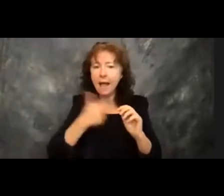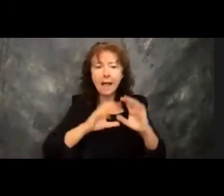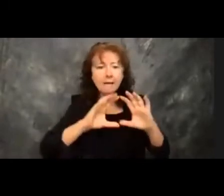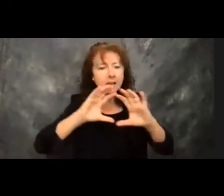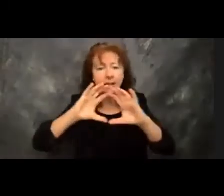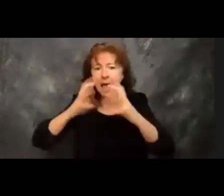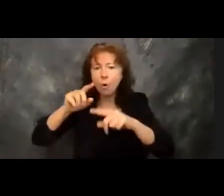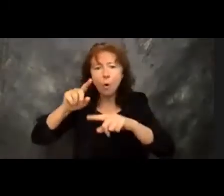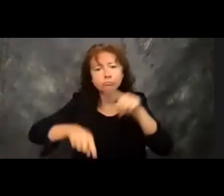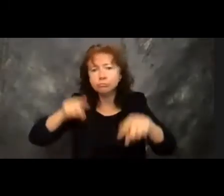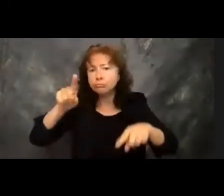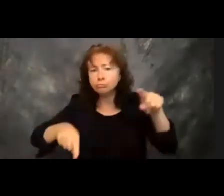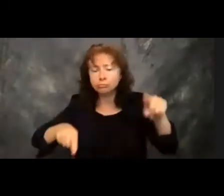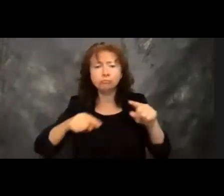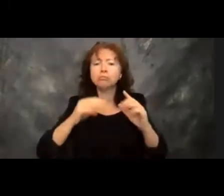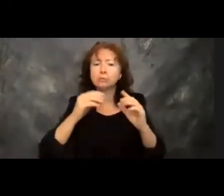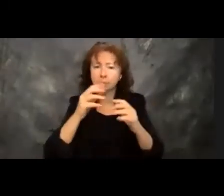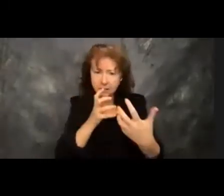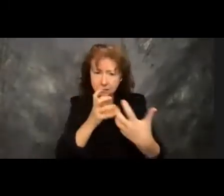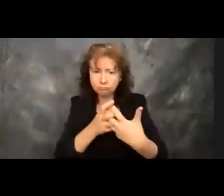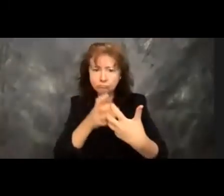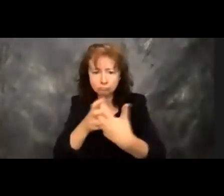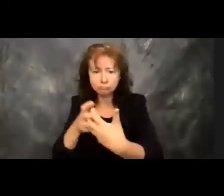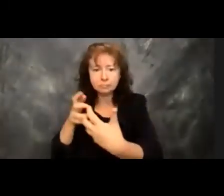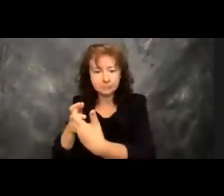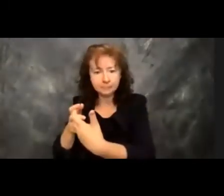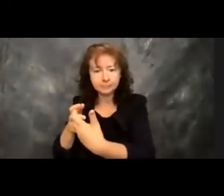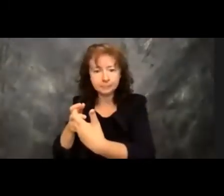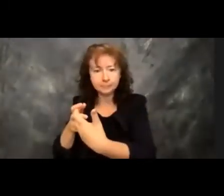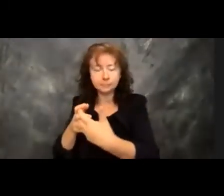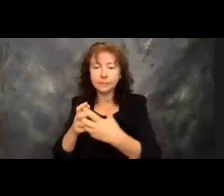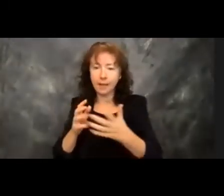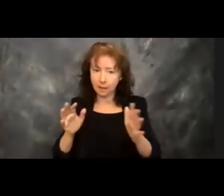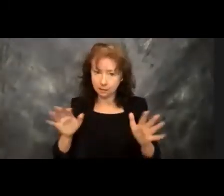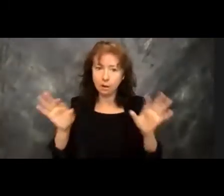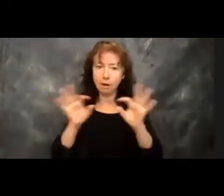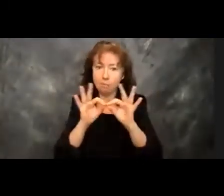and that will be very important.